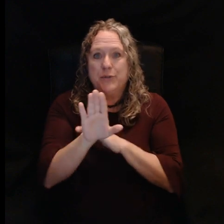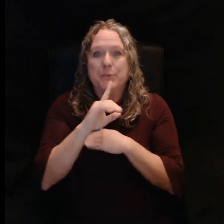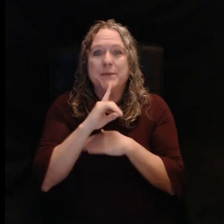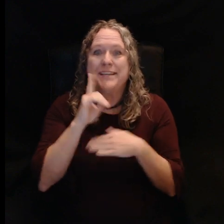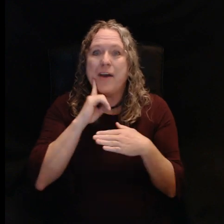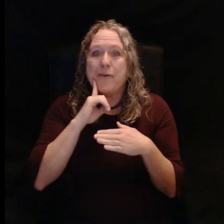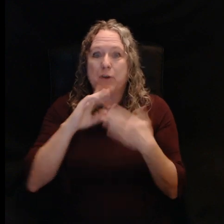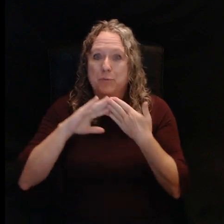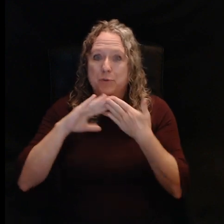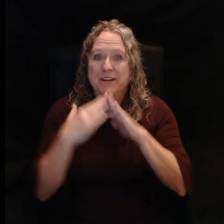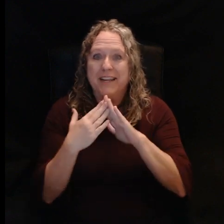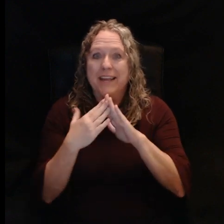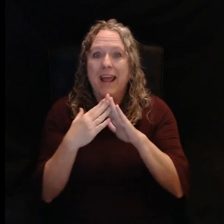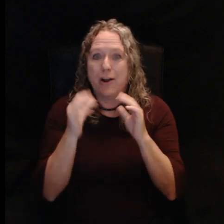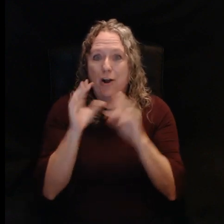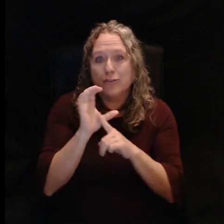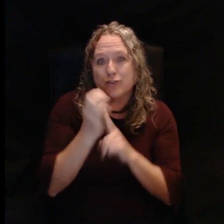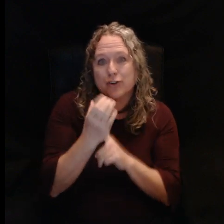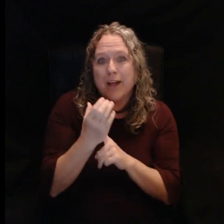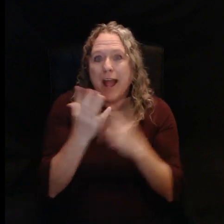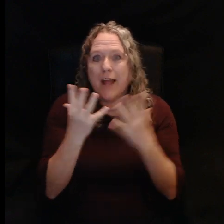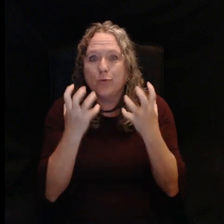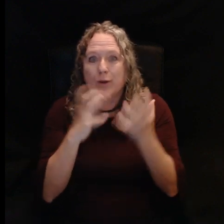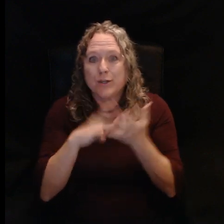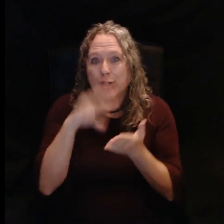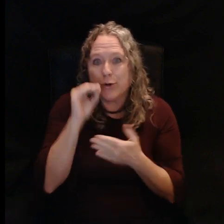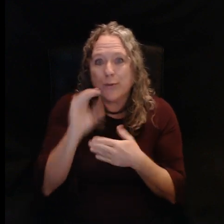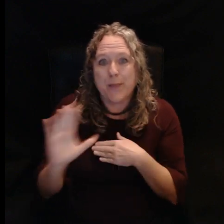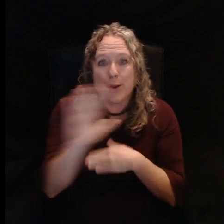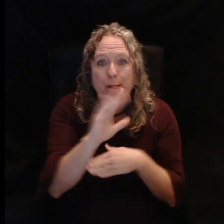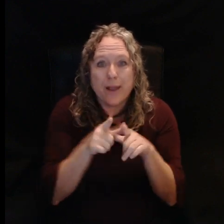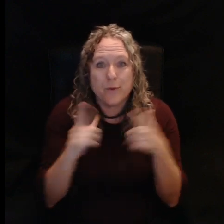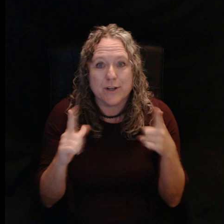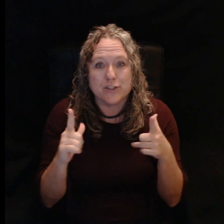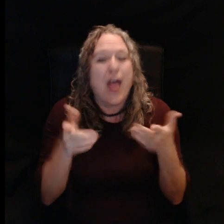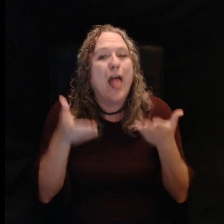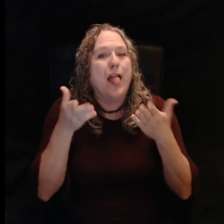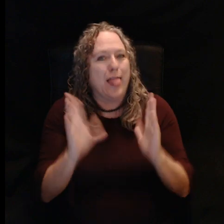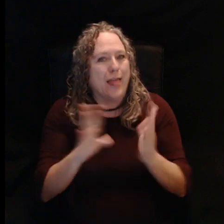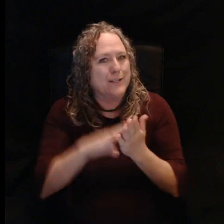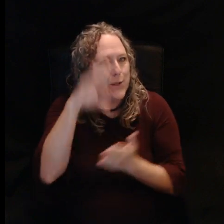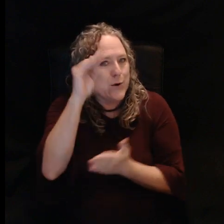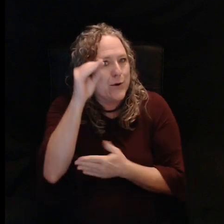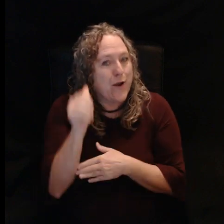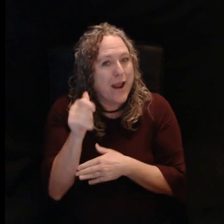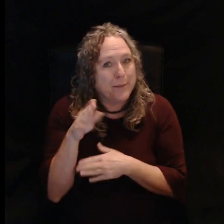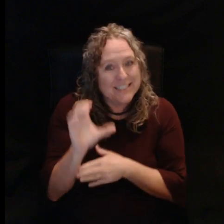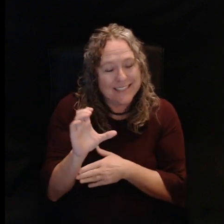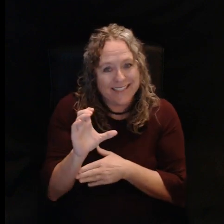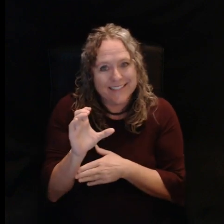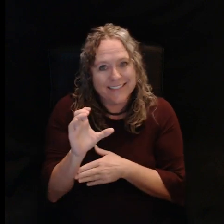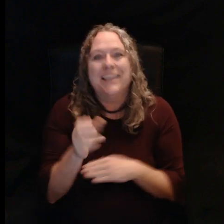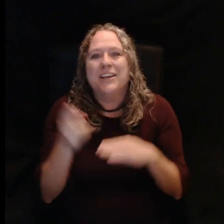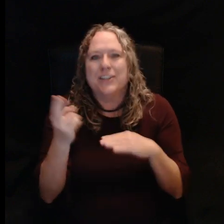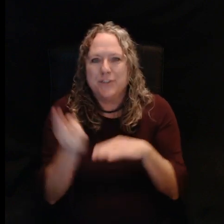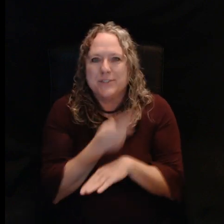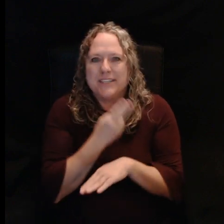into deaf community and culture, and you want to learn their language. Let's learn our ABCs using